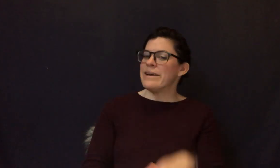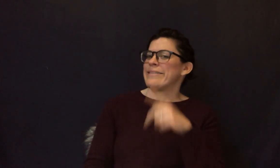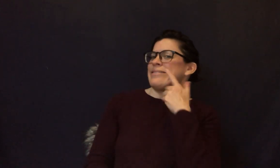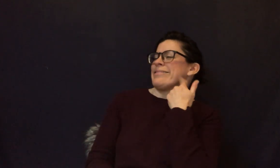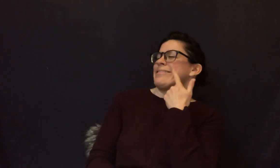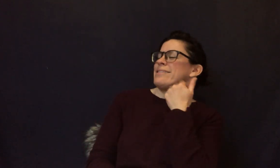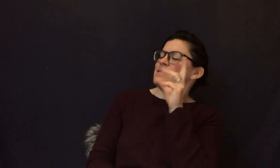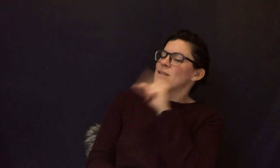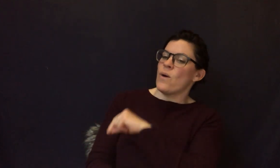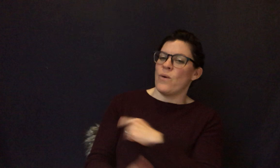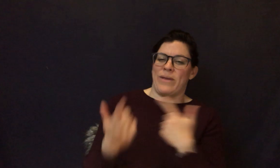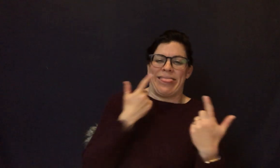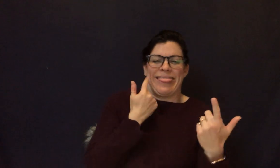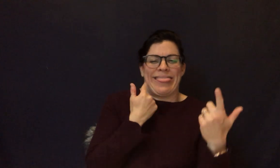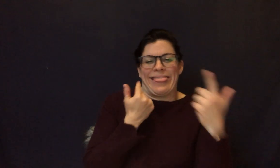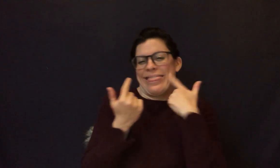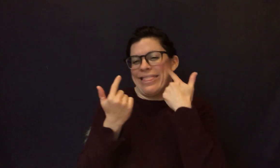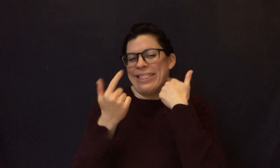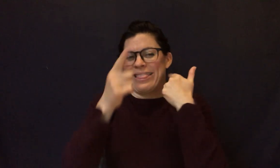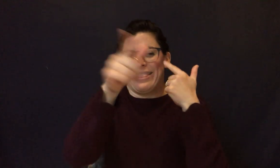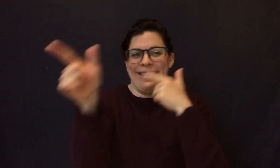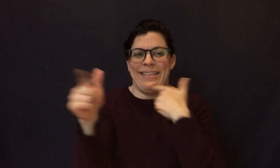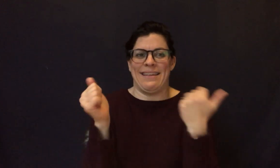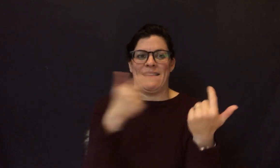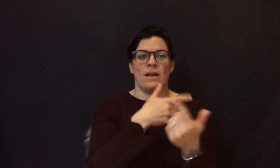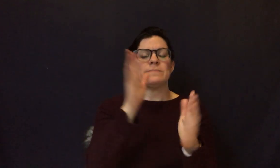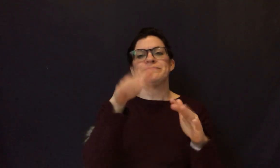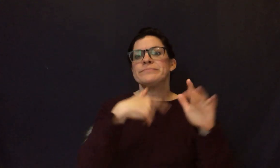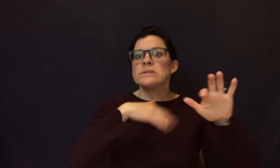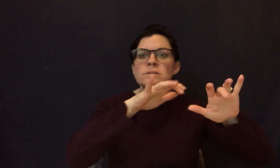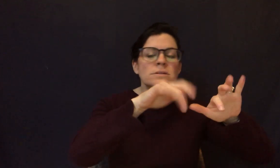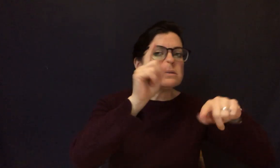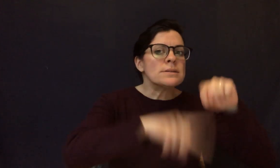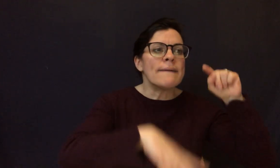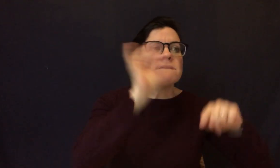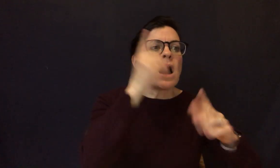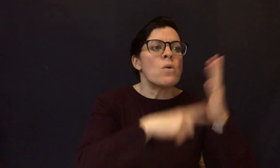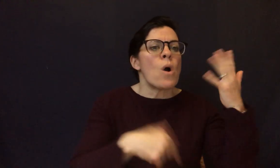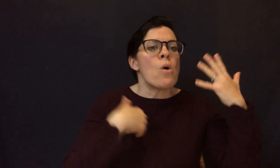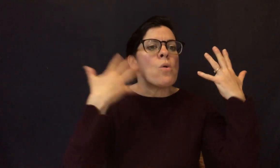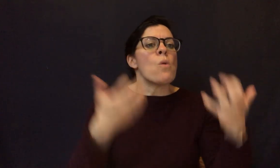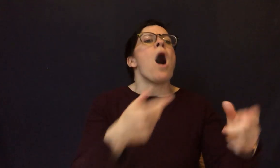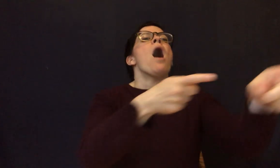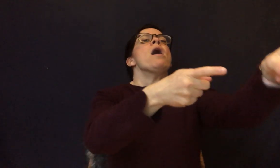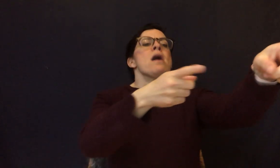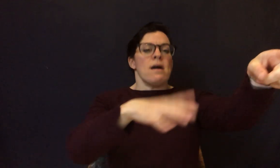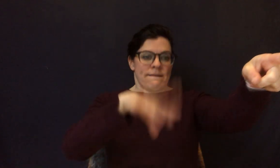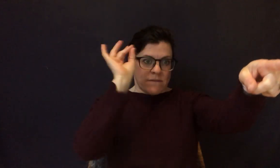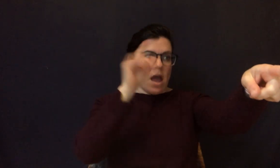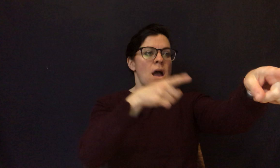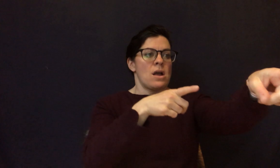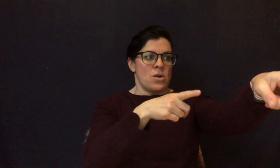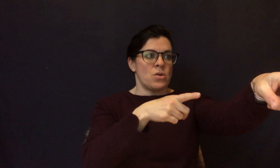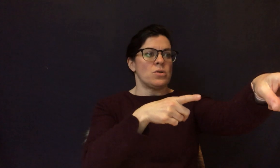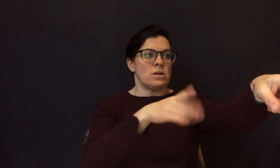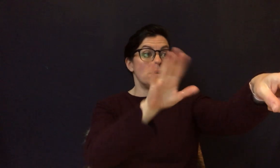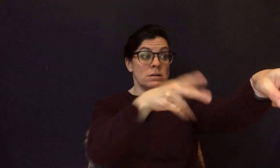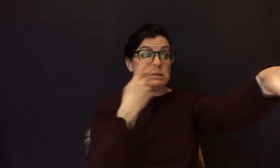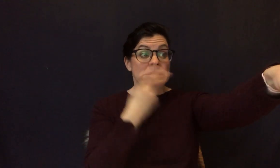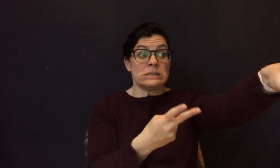Okay, I'm not finding what I want. Here you go. Fire extinguishers for Class A fires. What's that word right there,